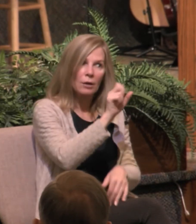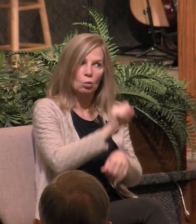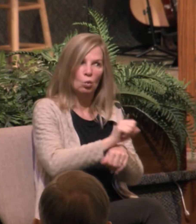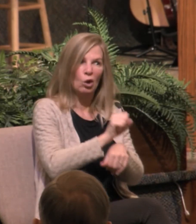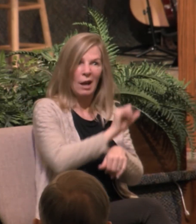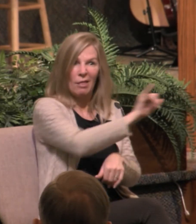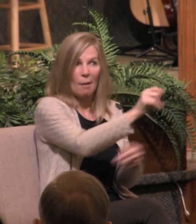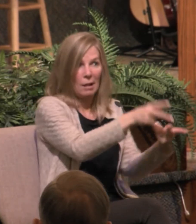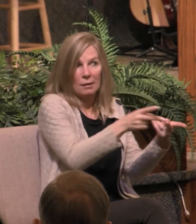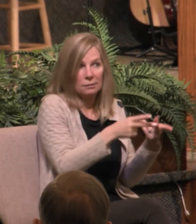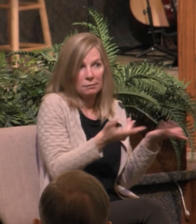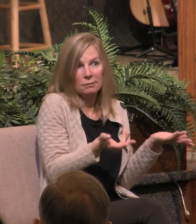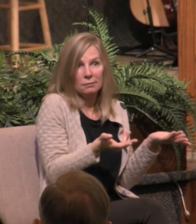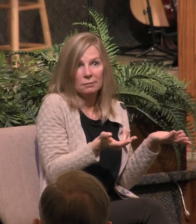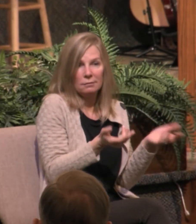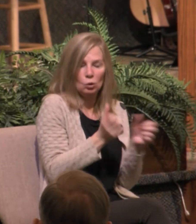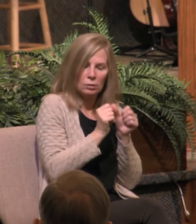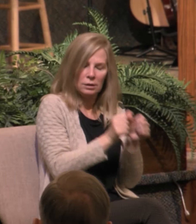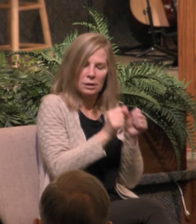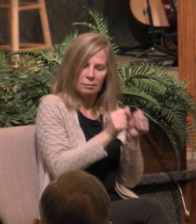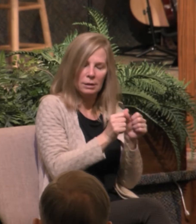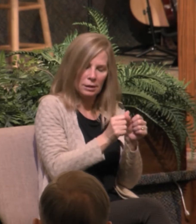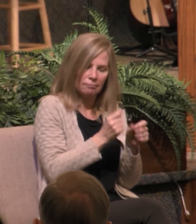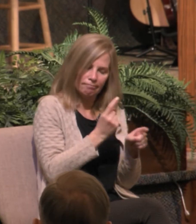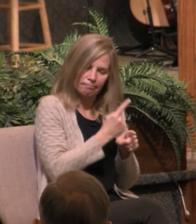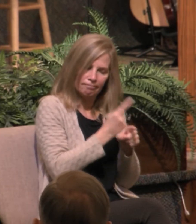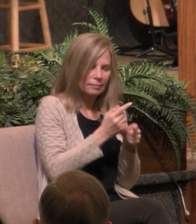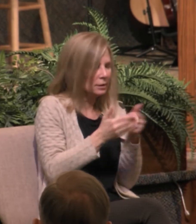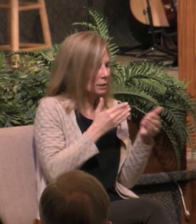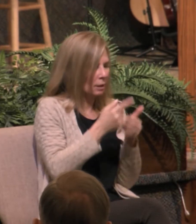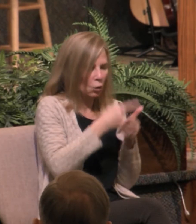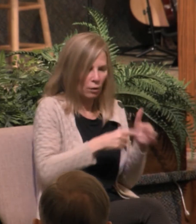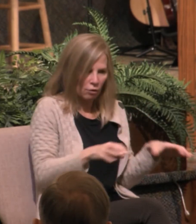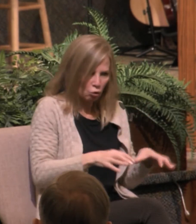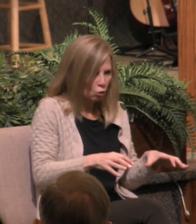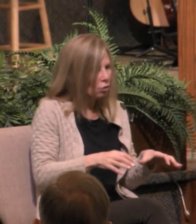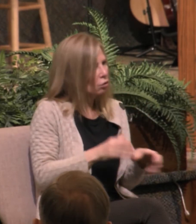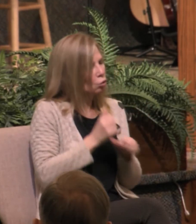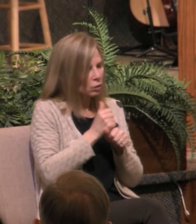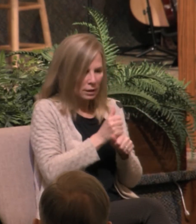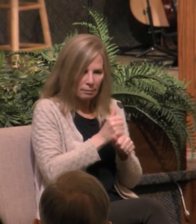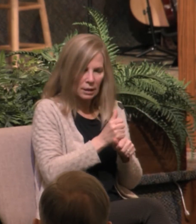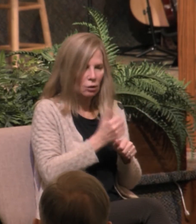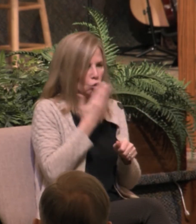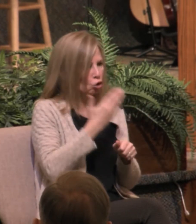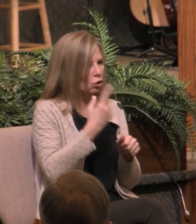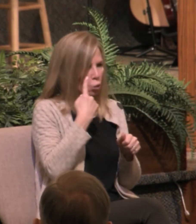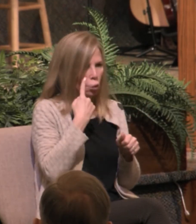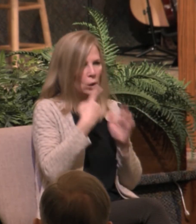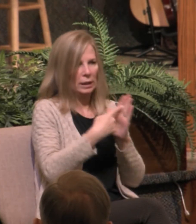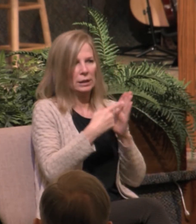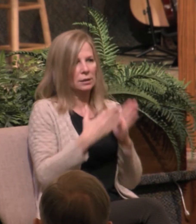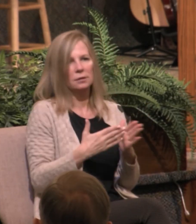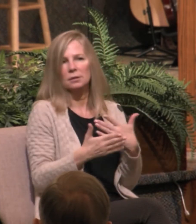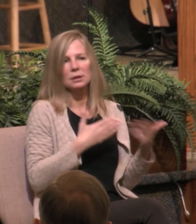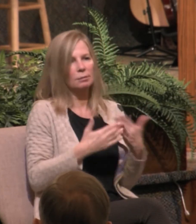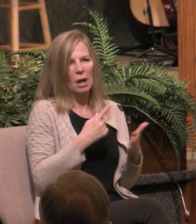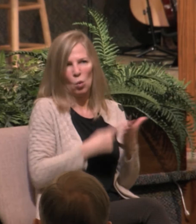place. And you keep being faithful despite what they're doing to you. And you keep being a witness in spite of what it's costing